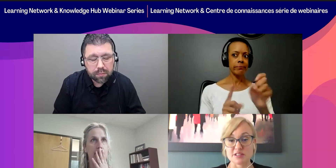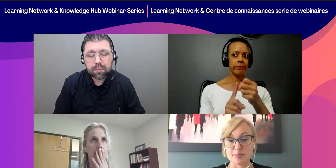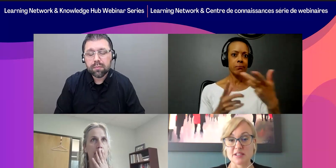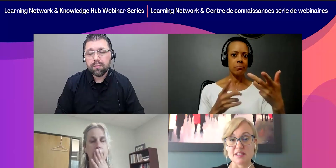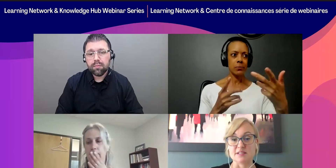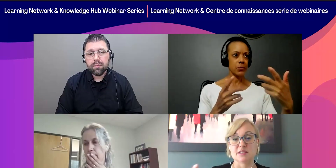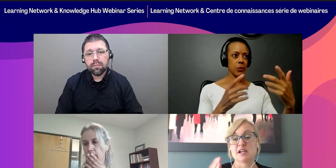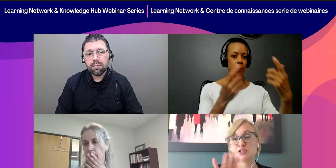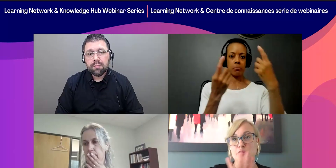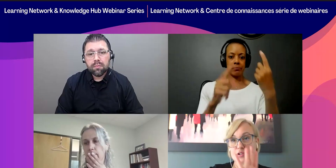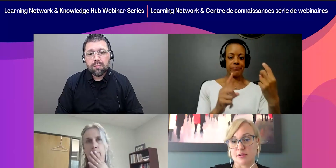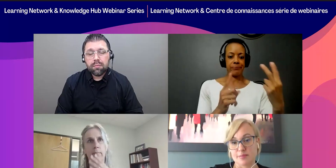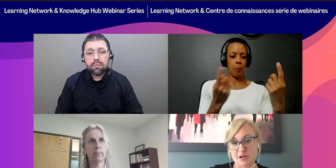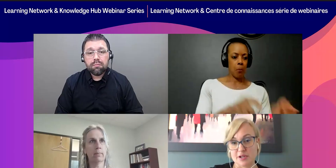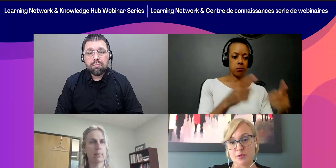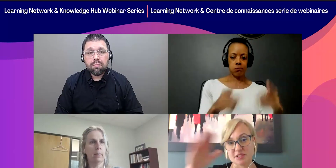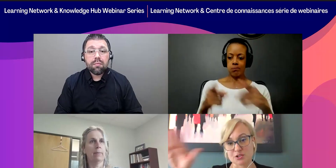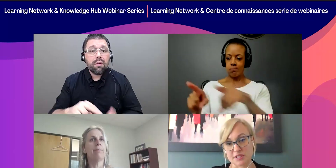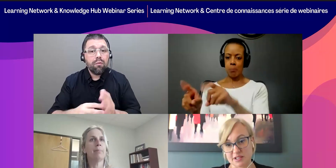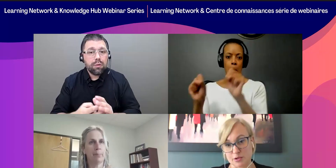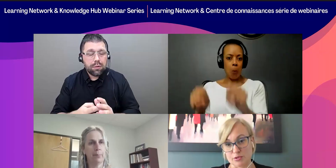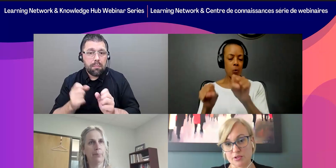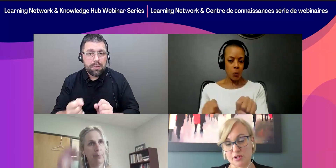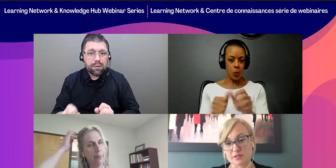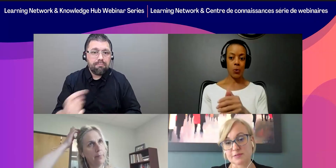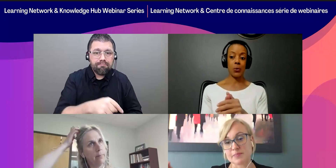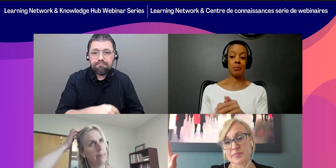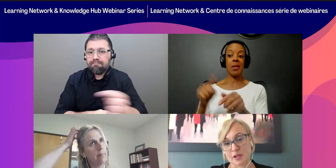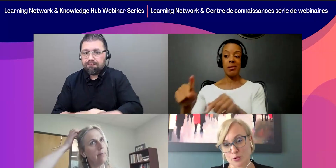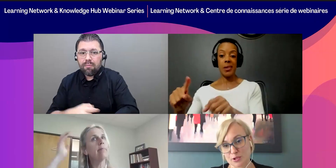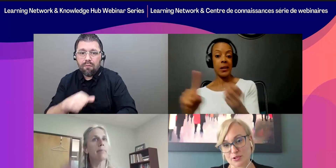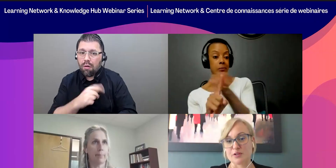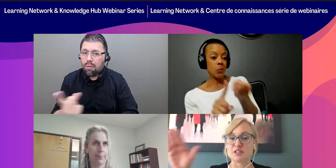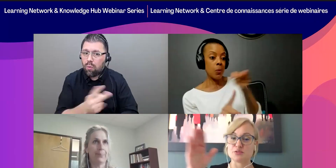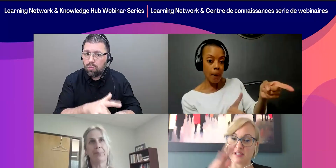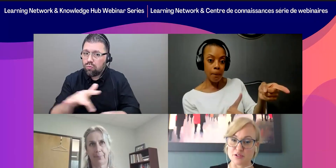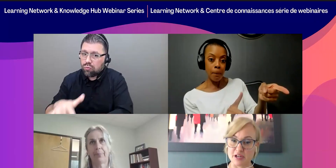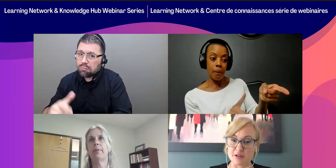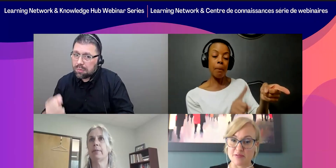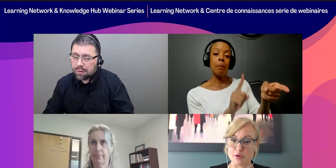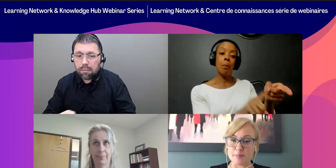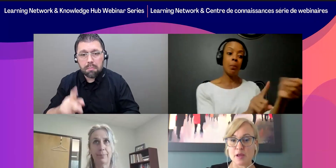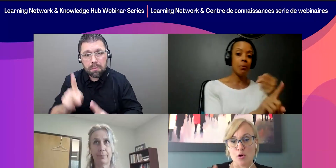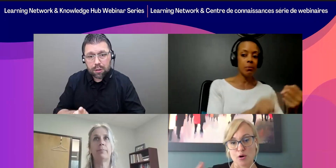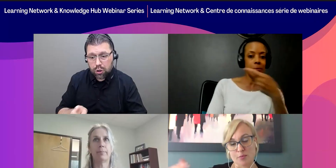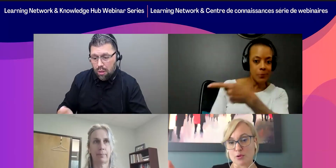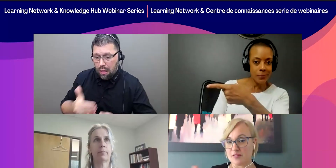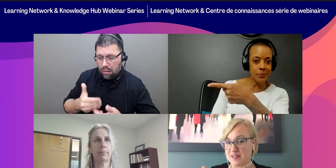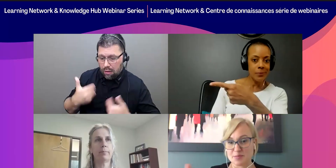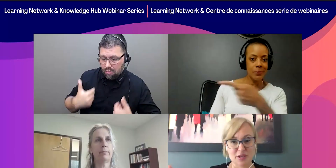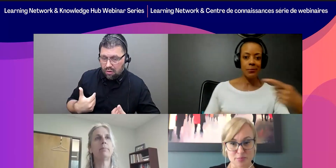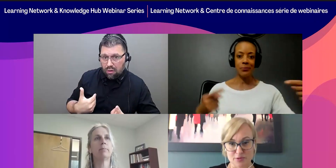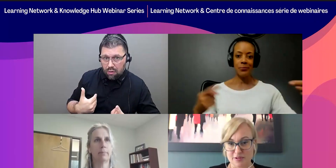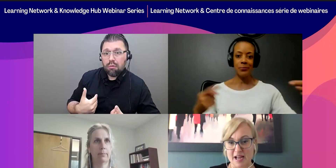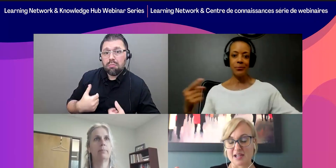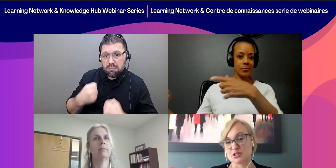these possibilities. So the caregiver mistreating the older adult mistreating the caregiver, or both